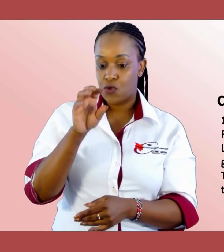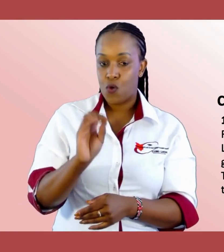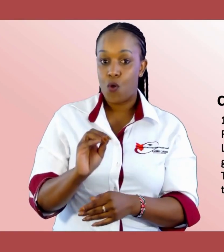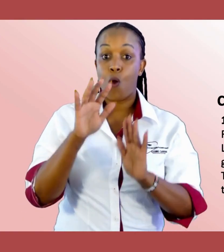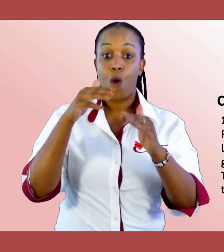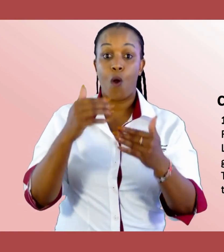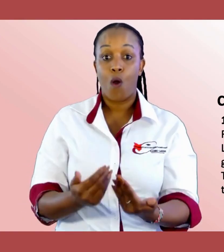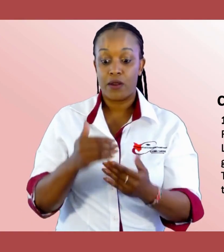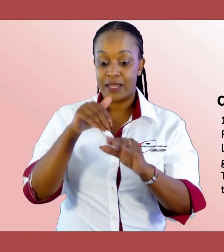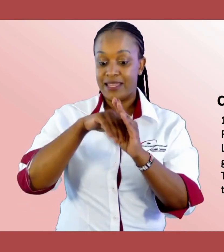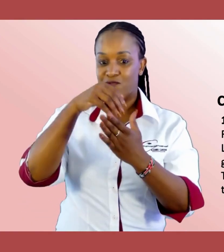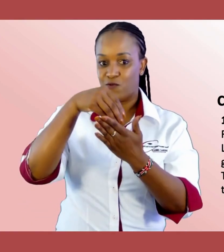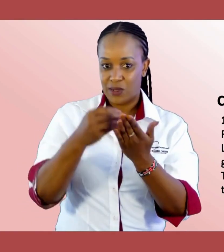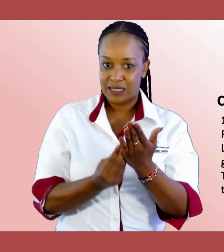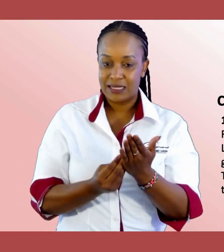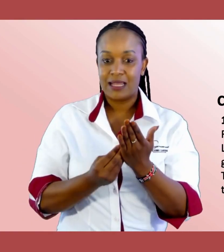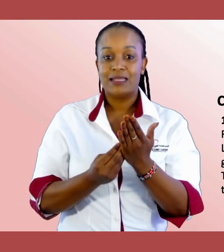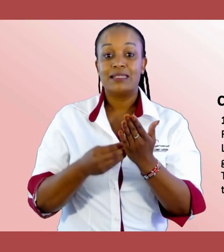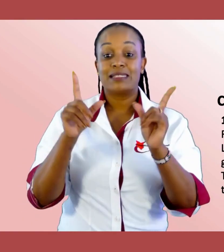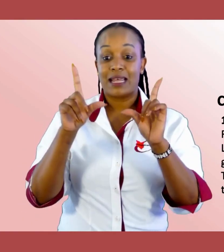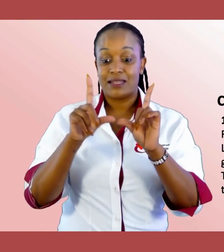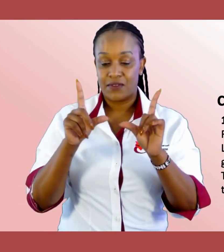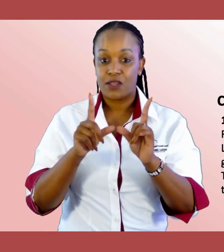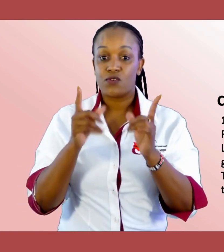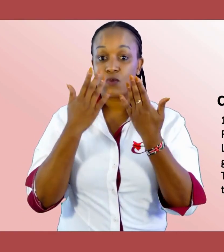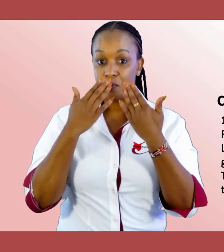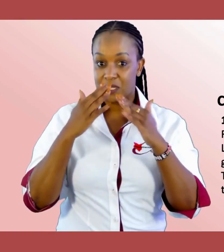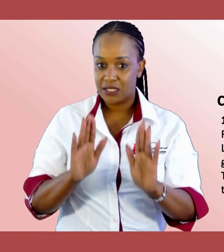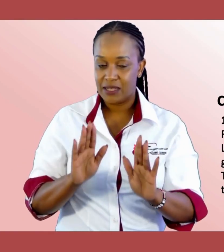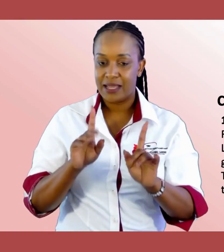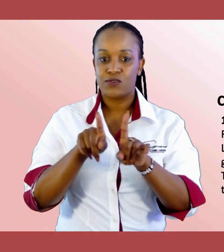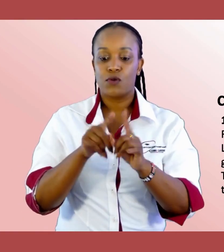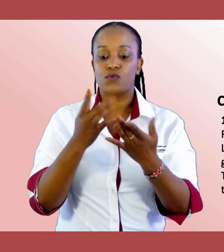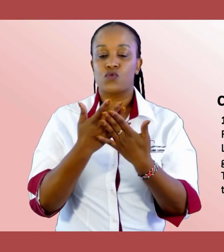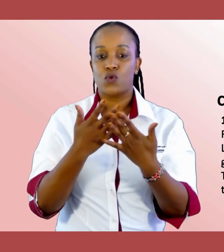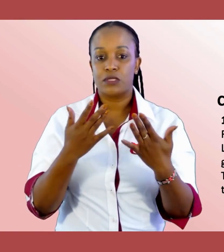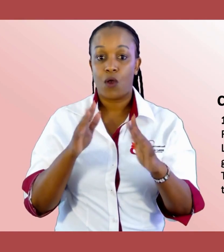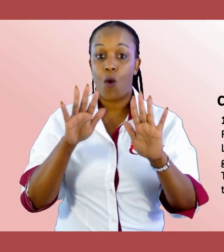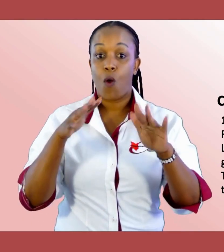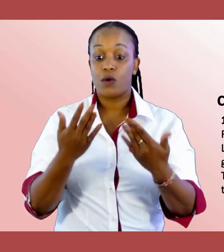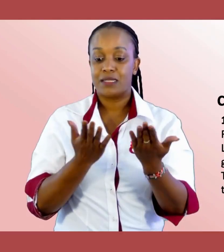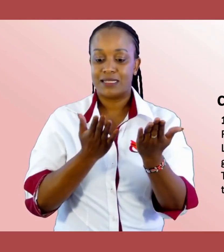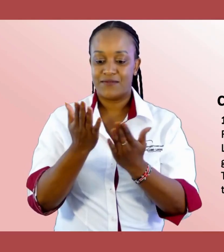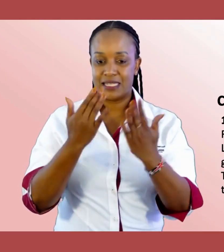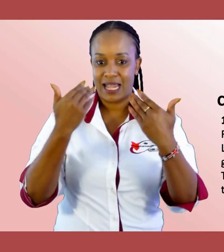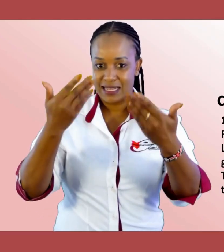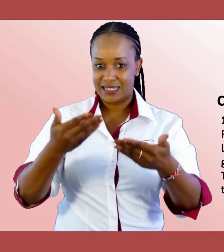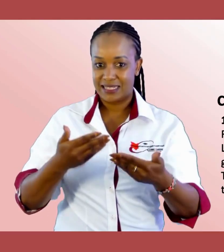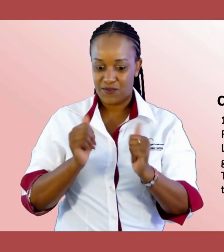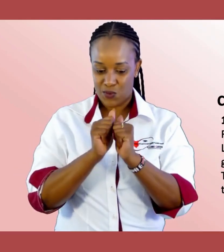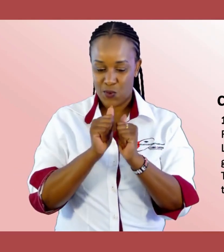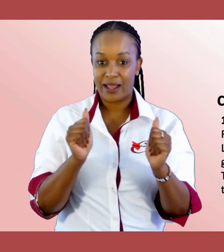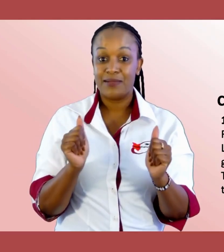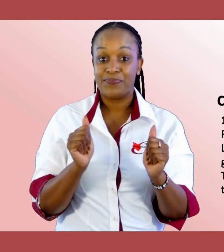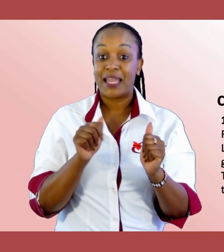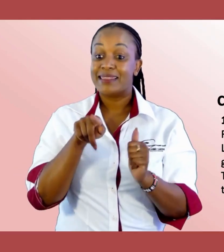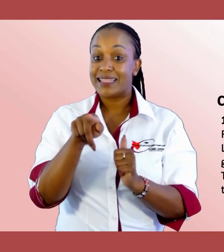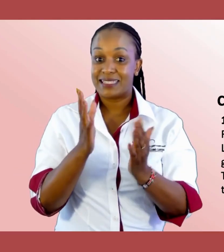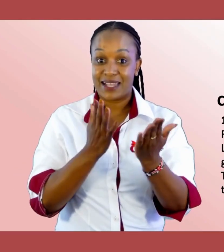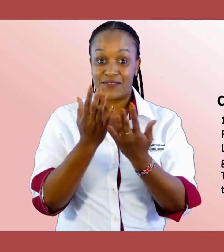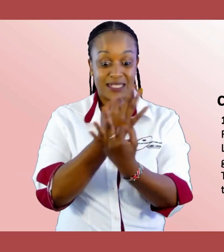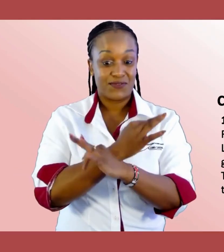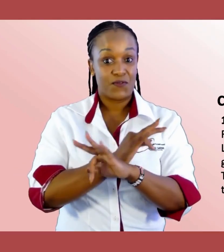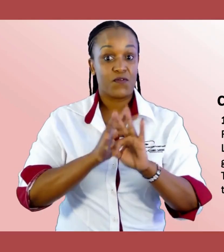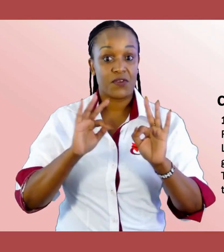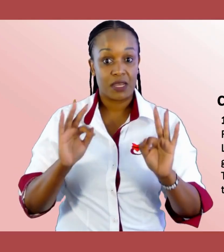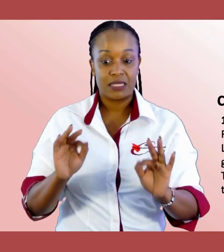LPO or invoice, a certificate of completion, and the goods or services are received. The service is